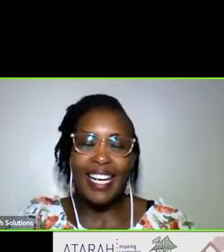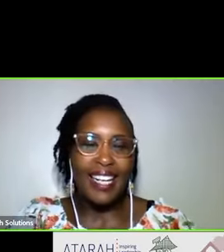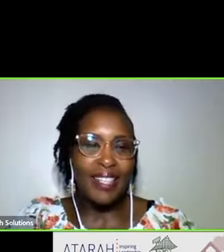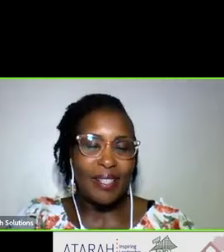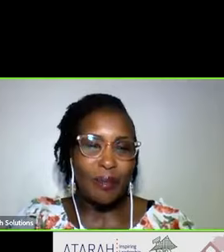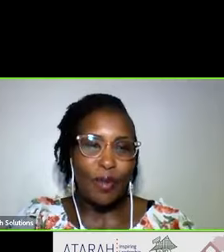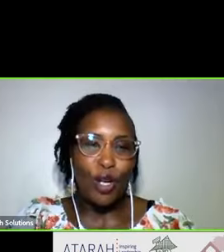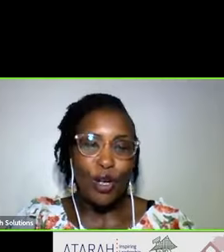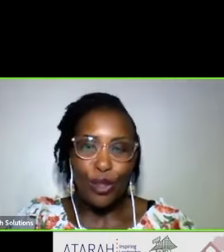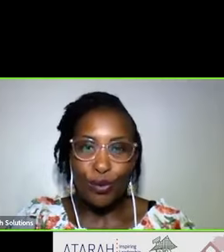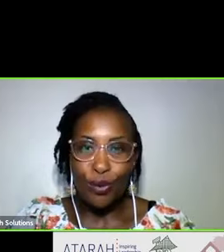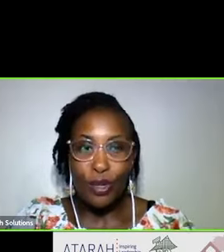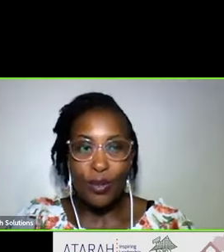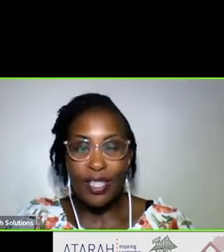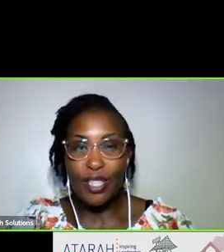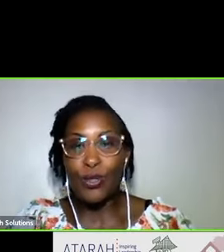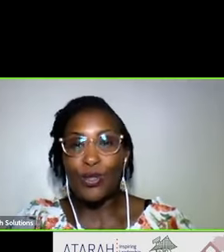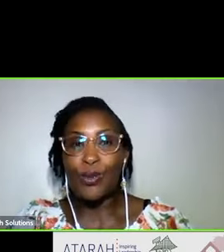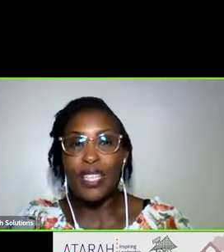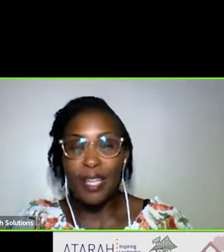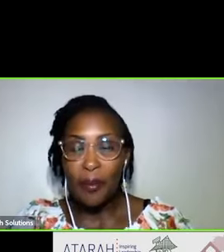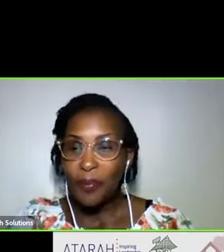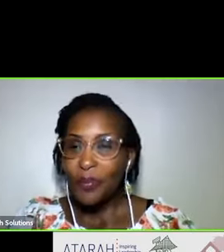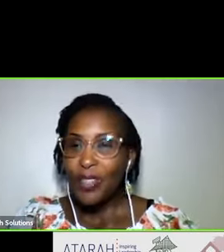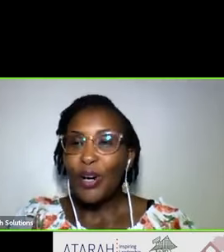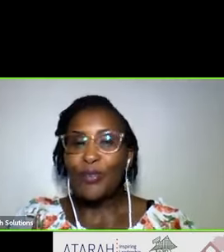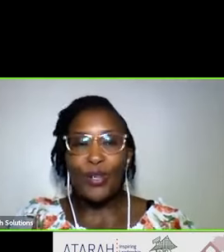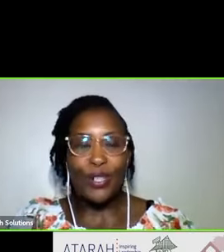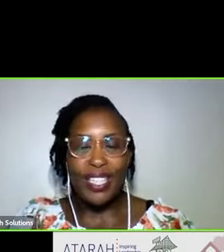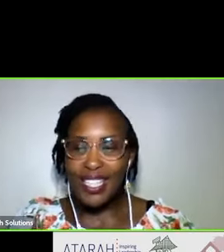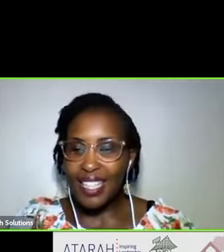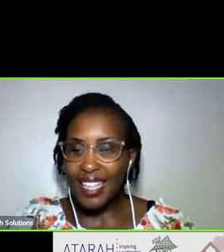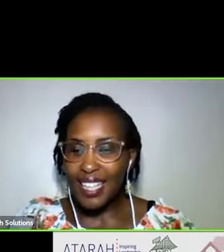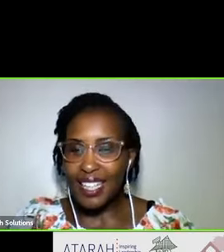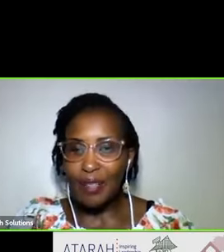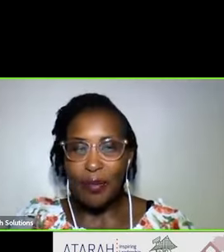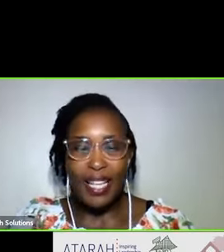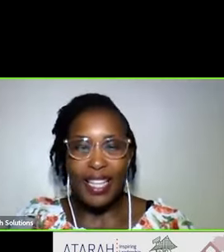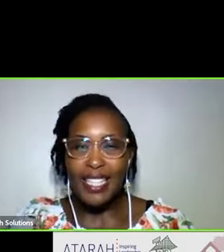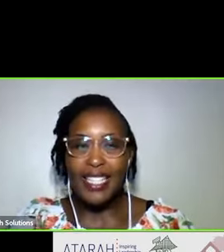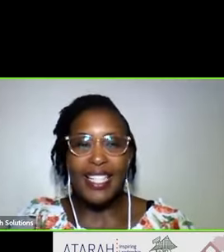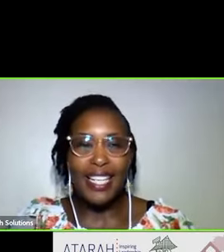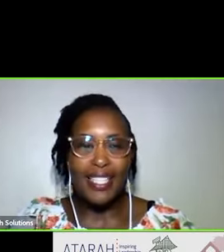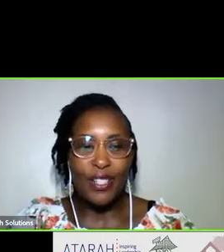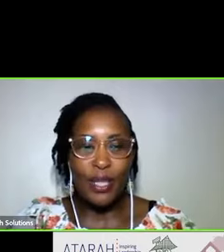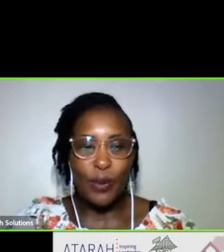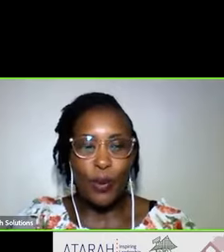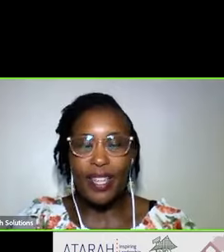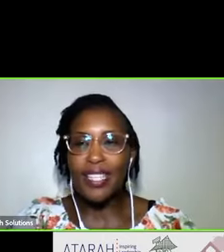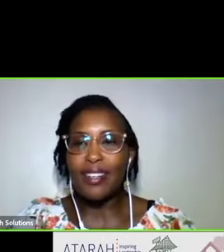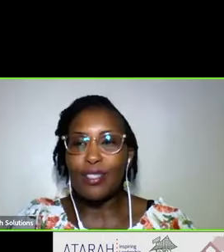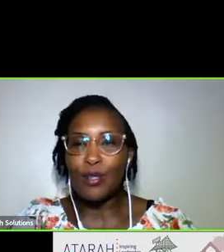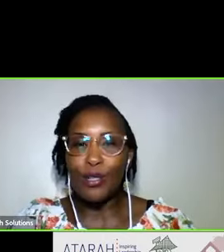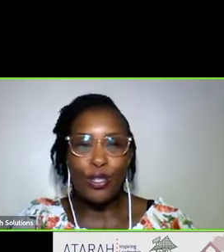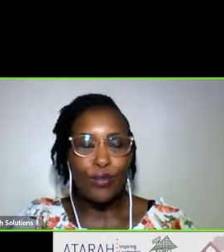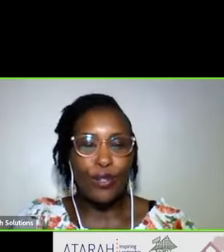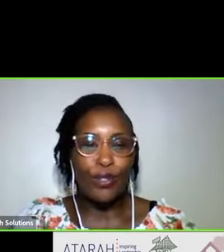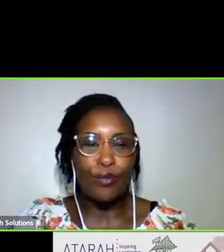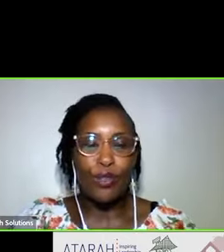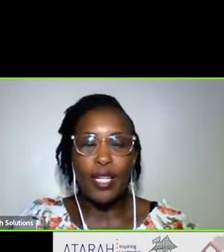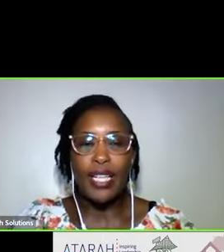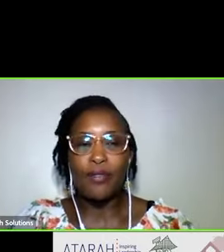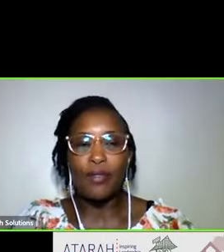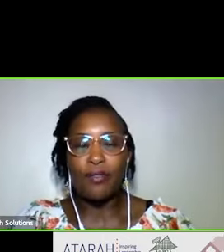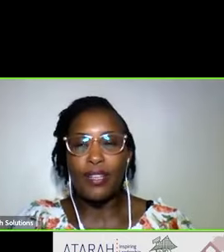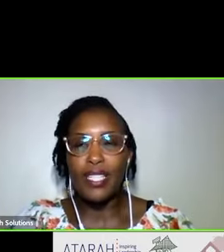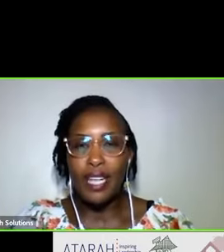and looking forward to the session today. Of course, this is Get It Right with Atara Solutions. For those